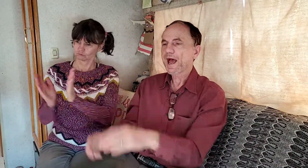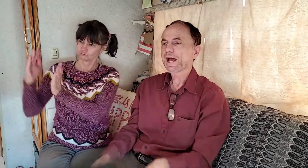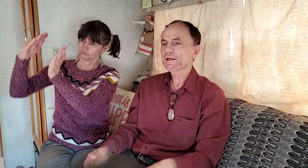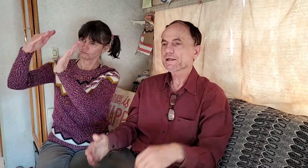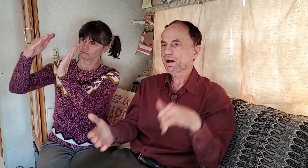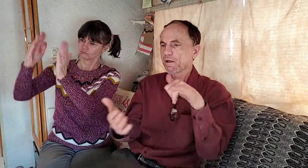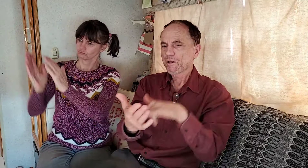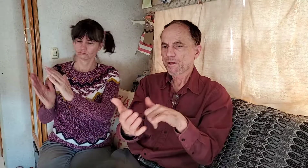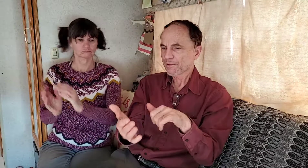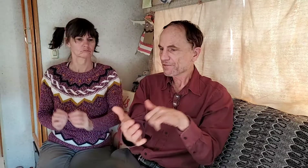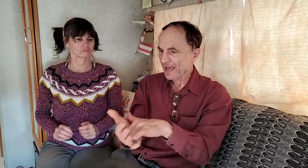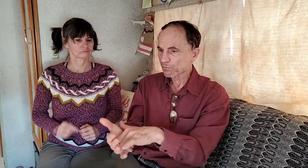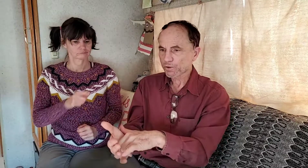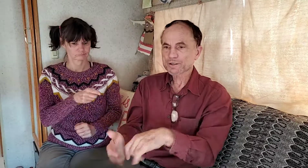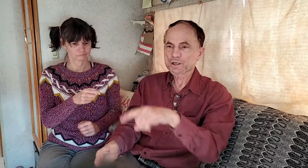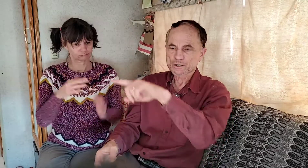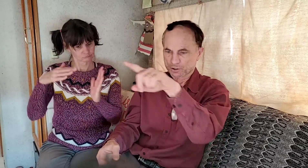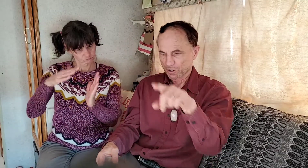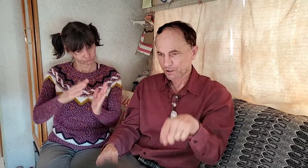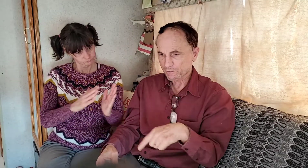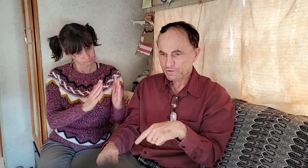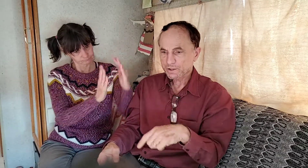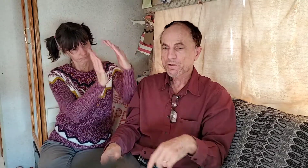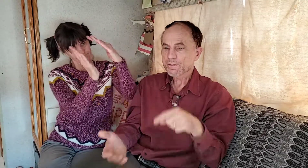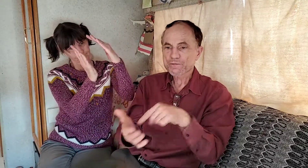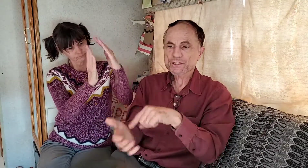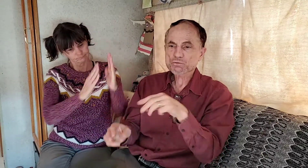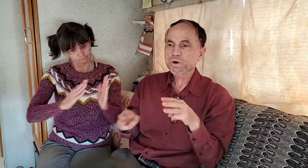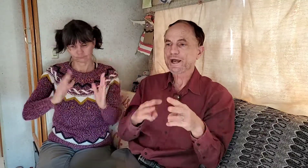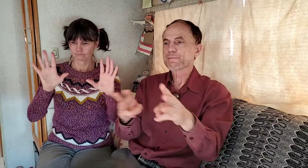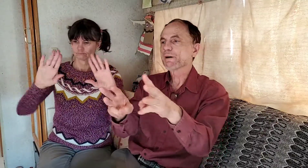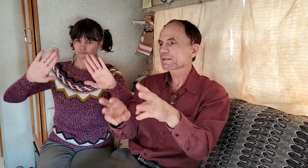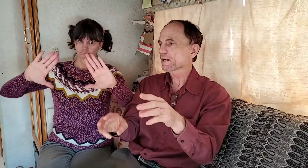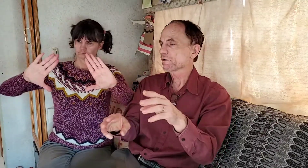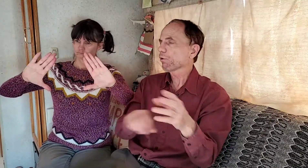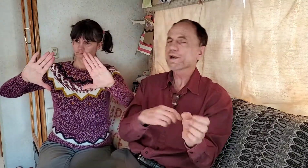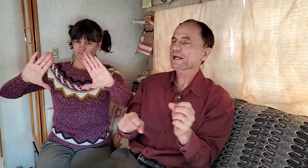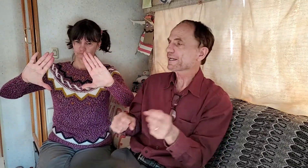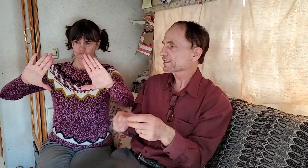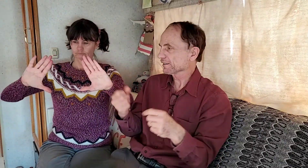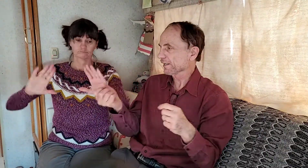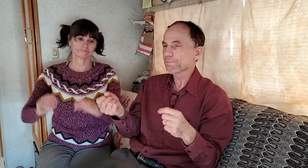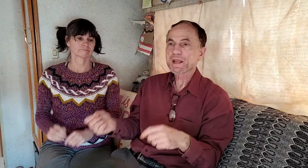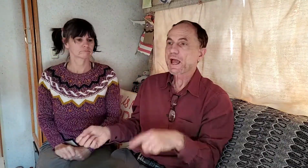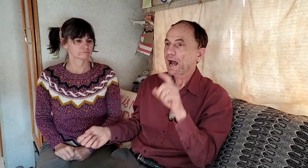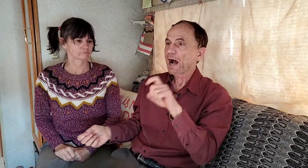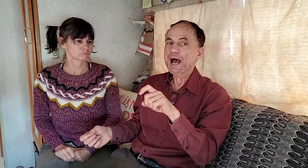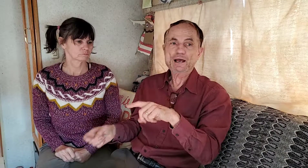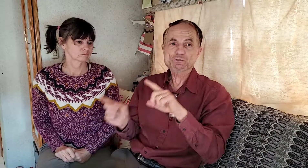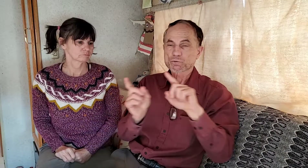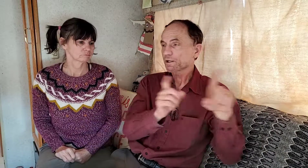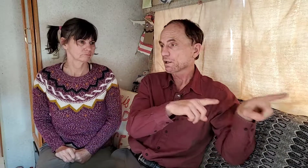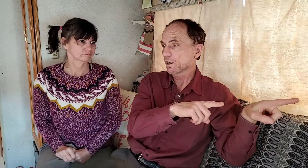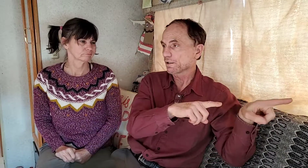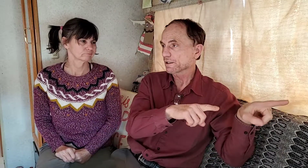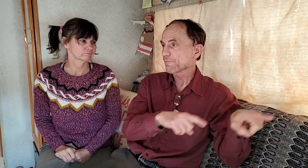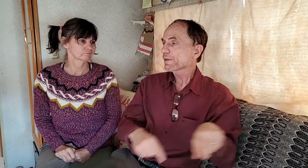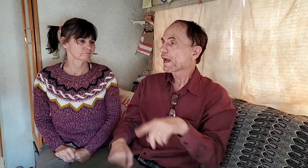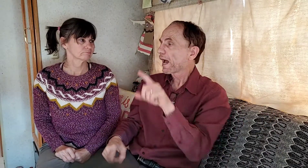and that one curves this way. But, hey, listen, I have to run along. I have